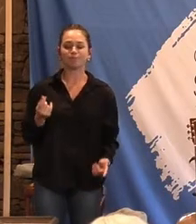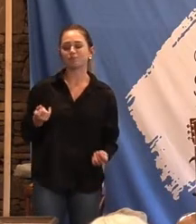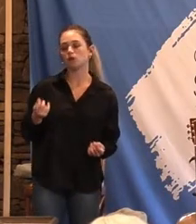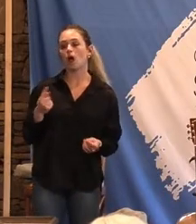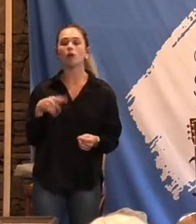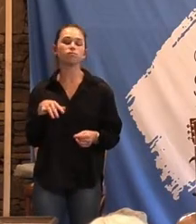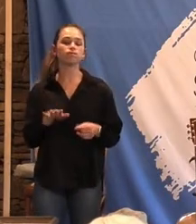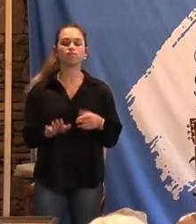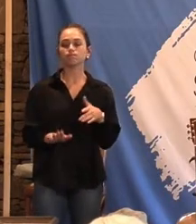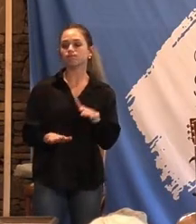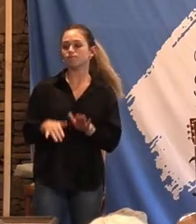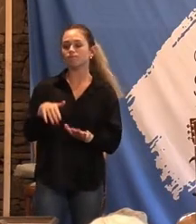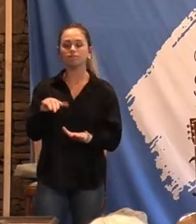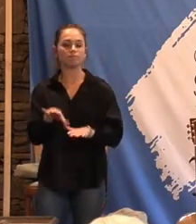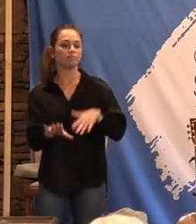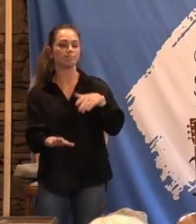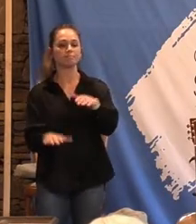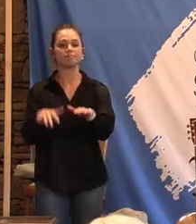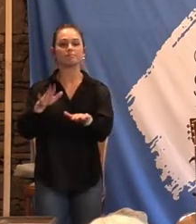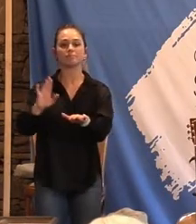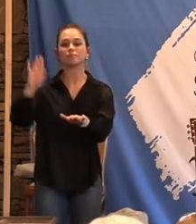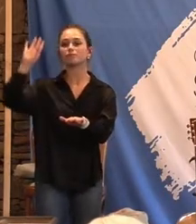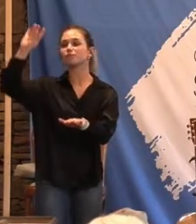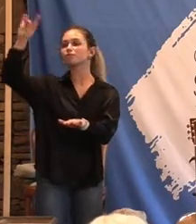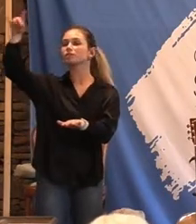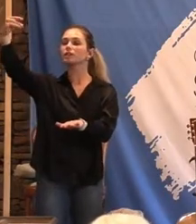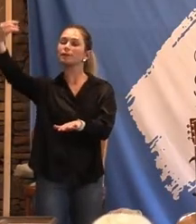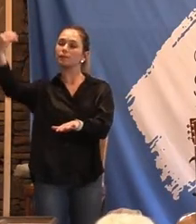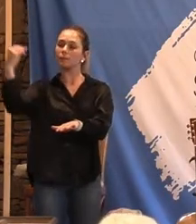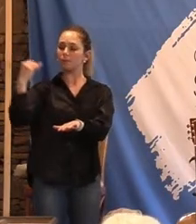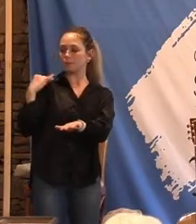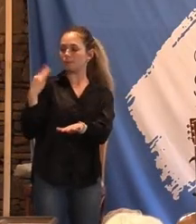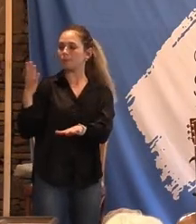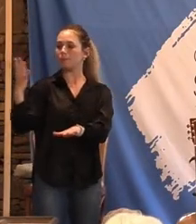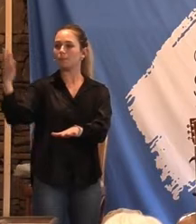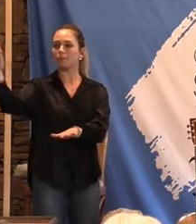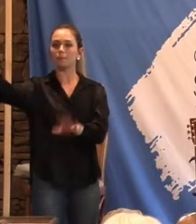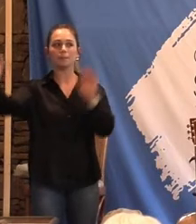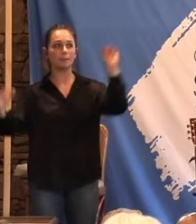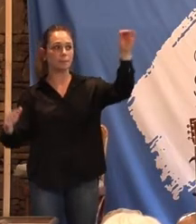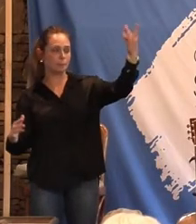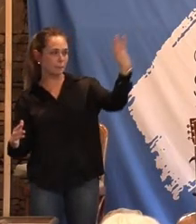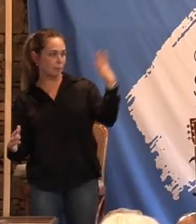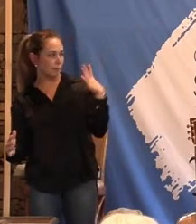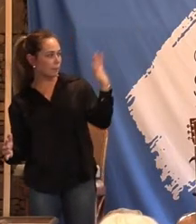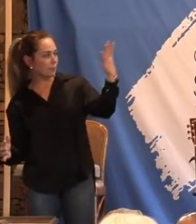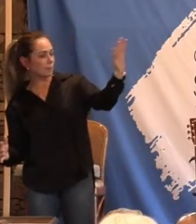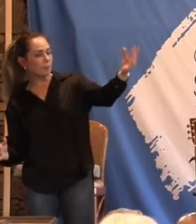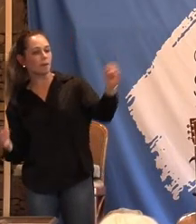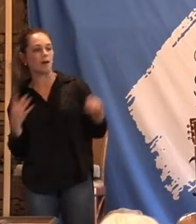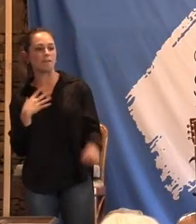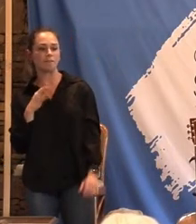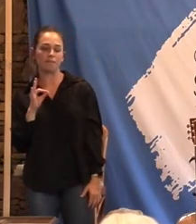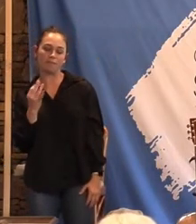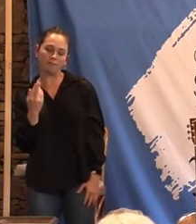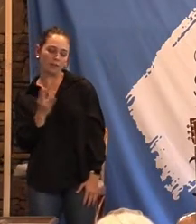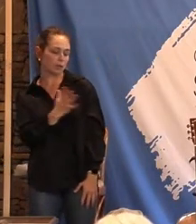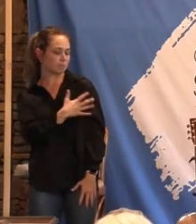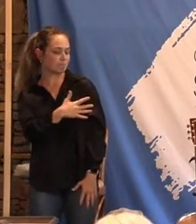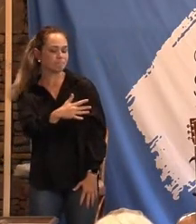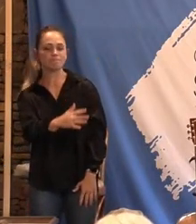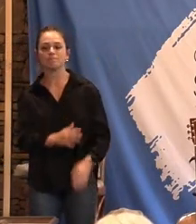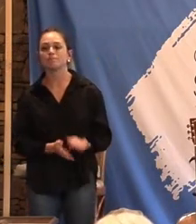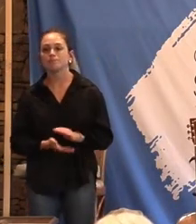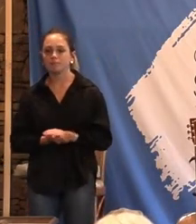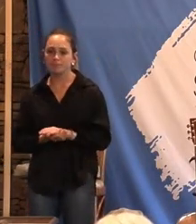through the jungle, and the sun would flash off his beautiful coat of fur.